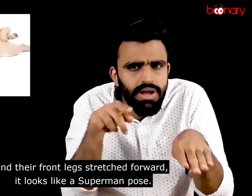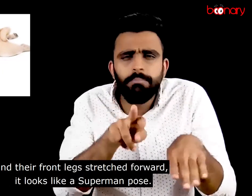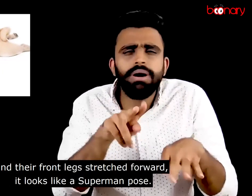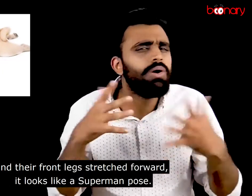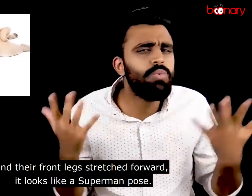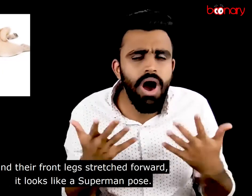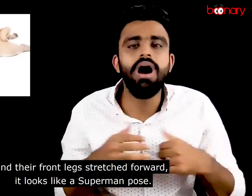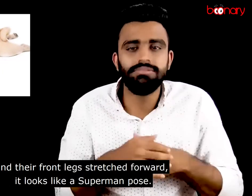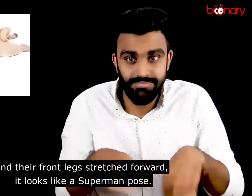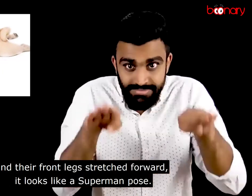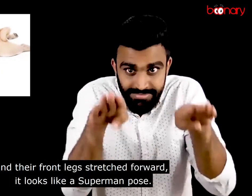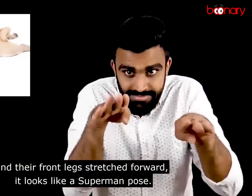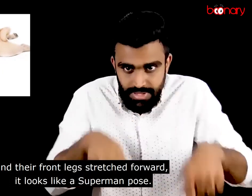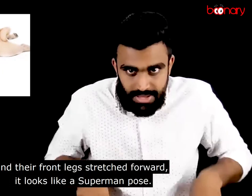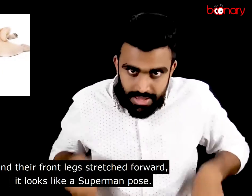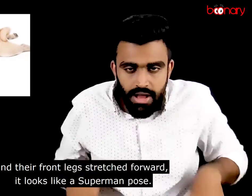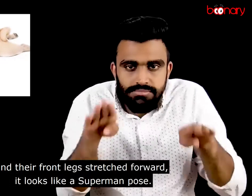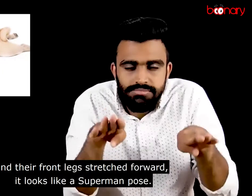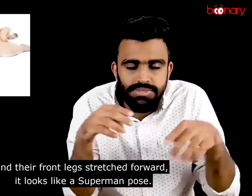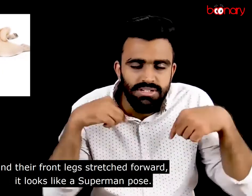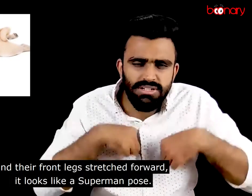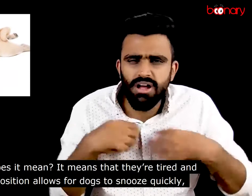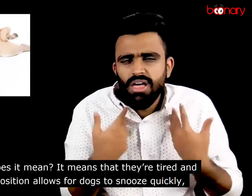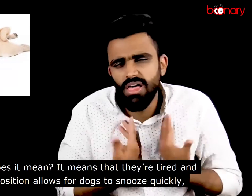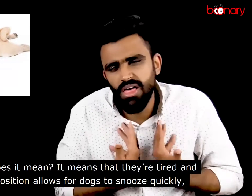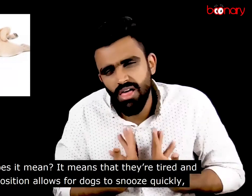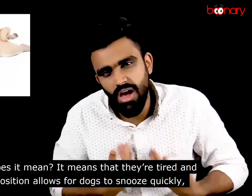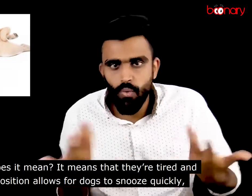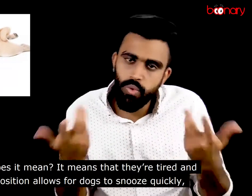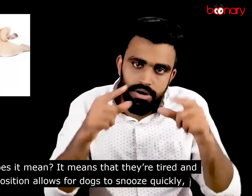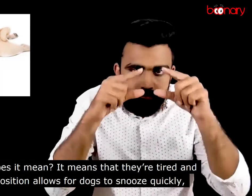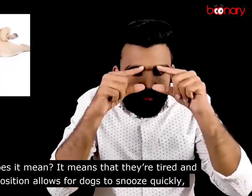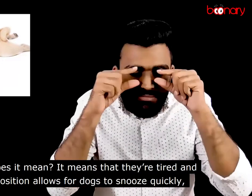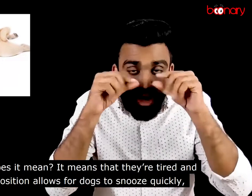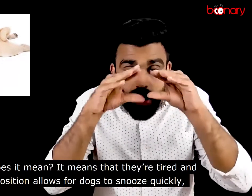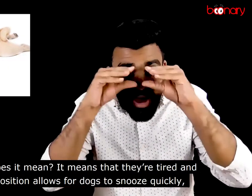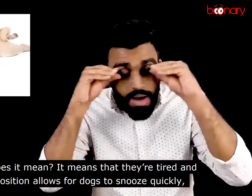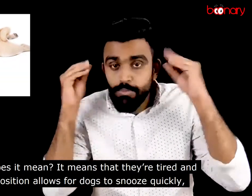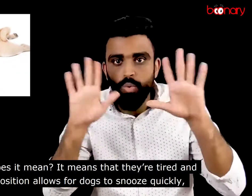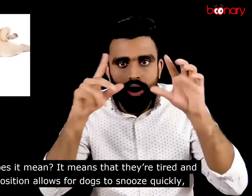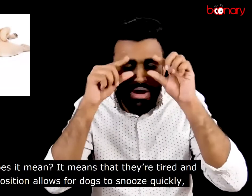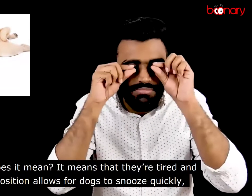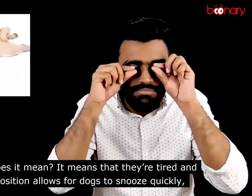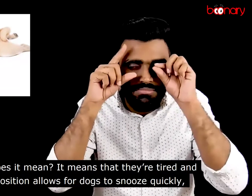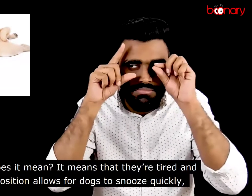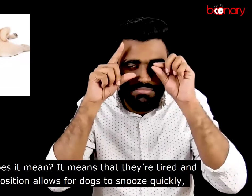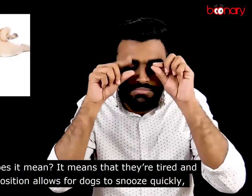forward, it looks like a Superman pose. What does it mean? It means that they are tired, and this